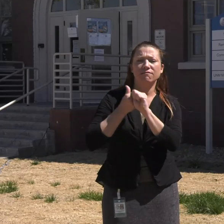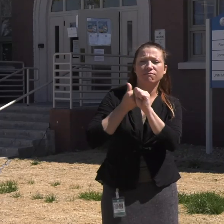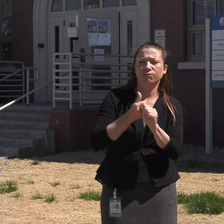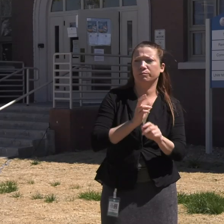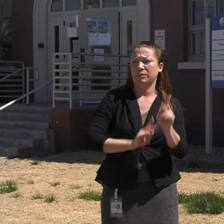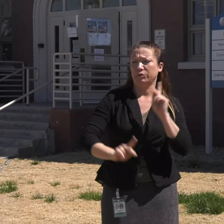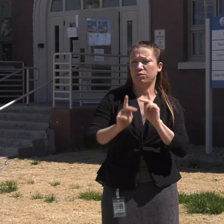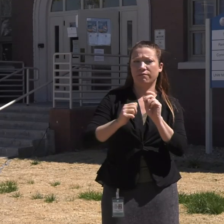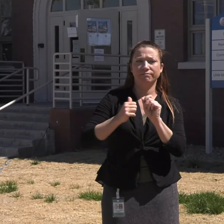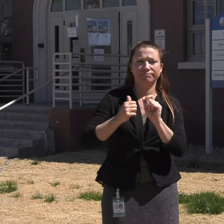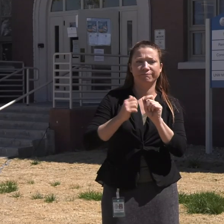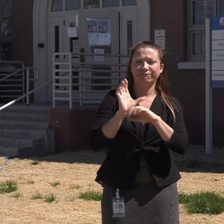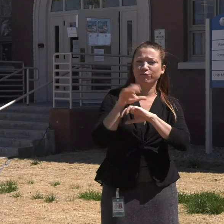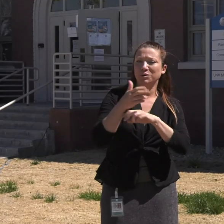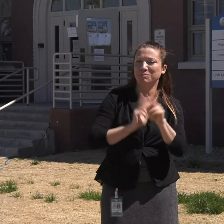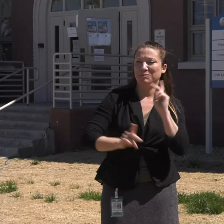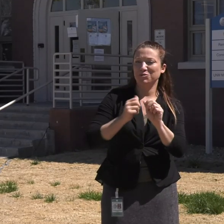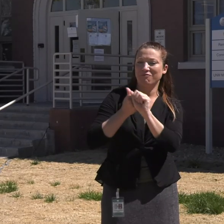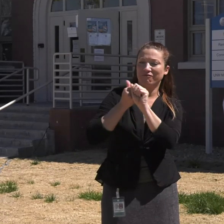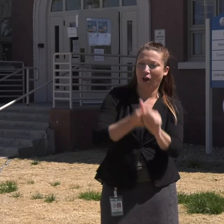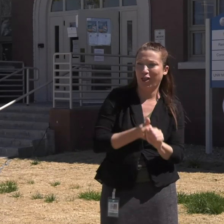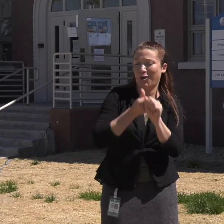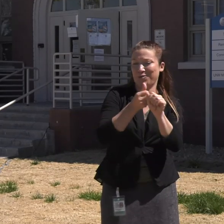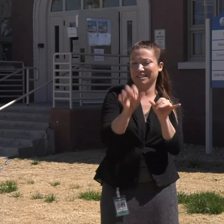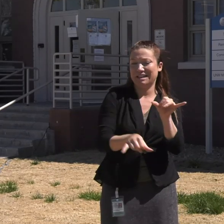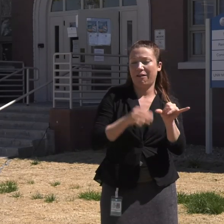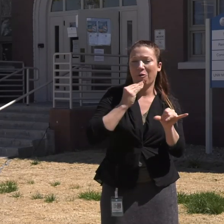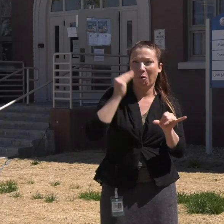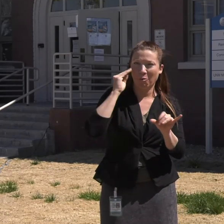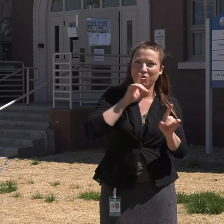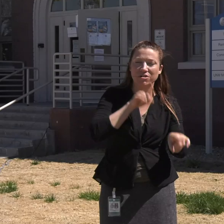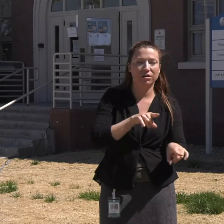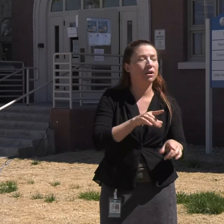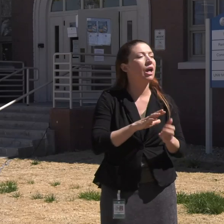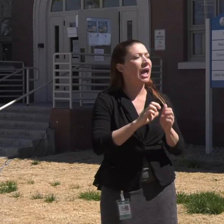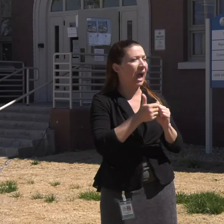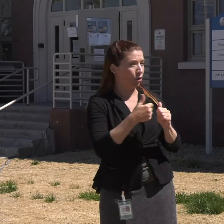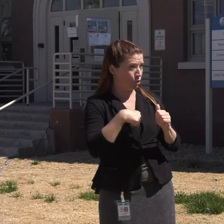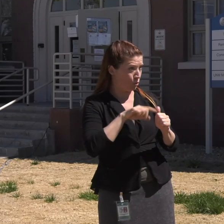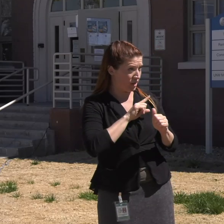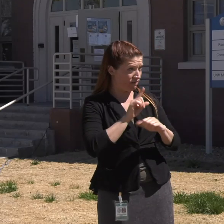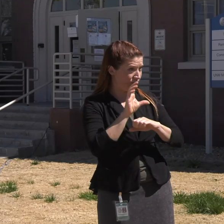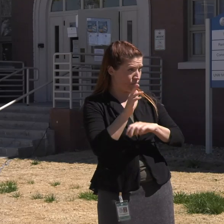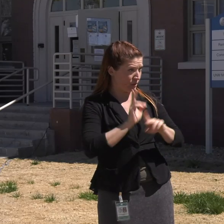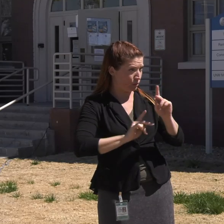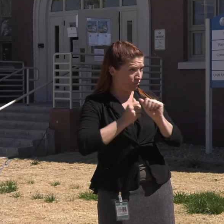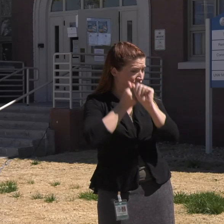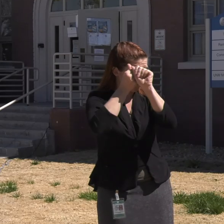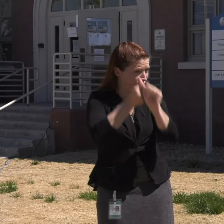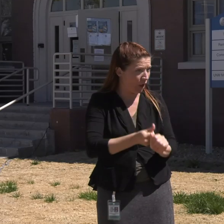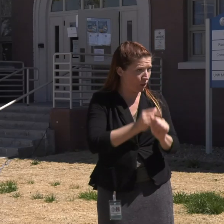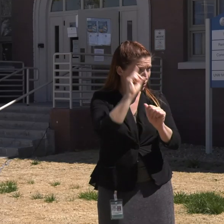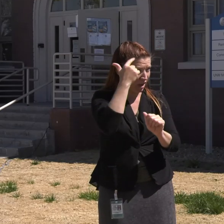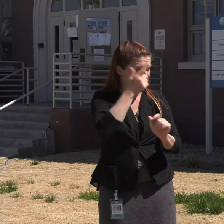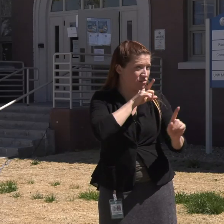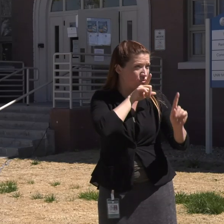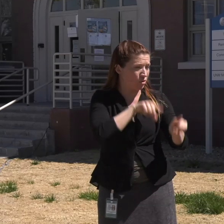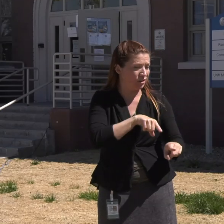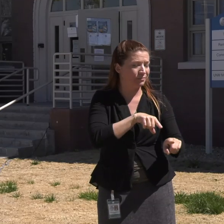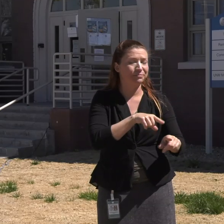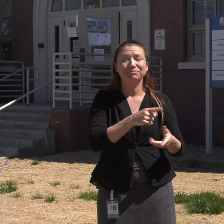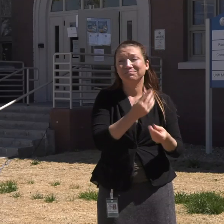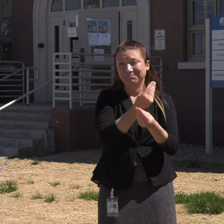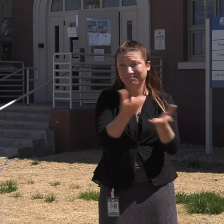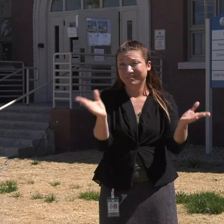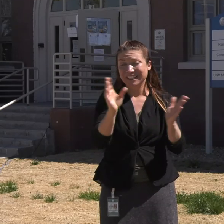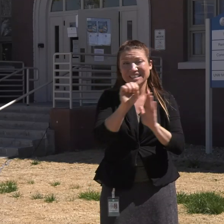So the question is, what are we doing, if anything, to enforce the governor's stay-at-home order? What we're doing right now, first off, the state is the lead on